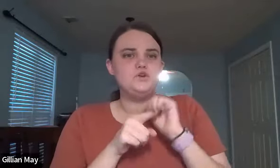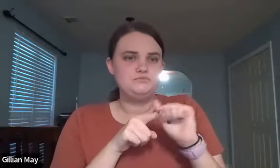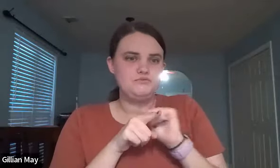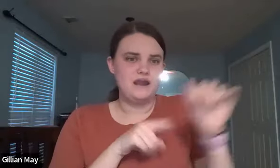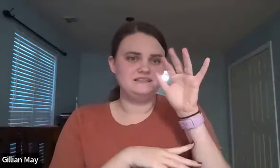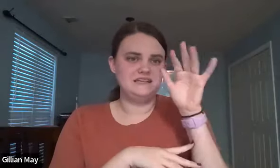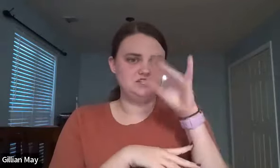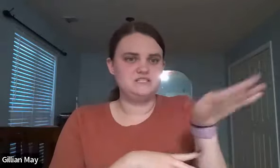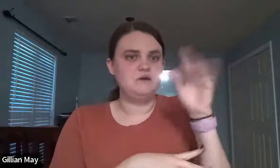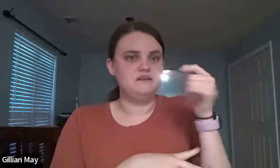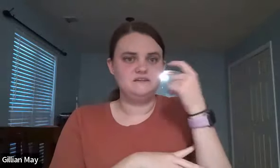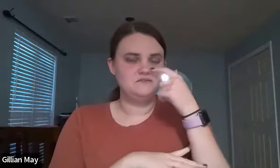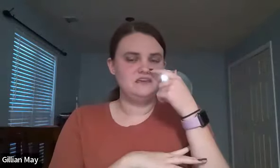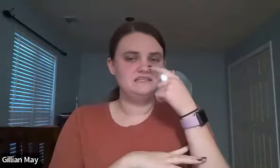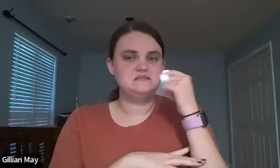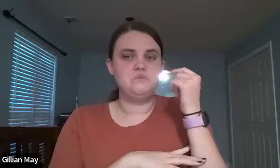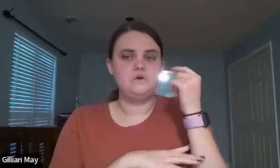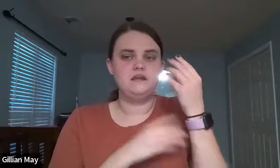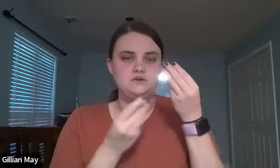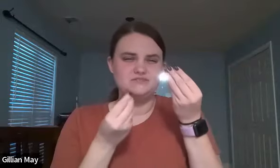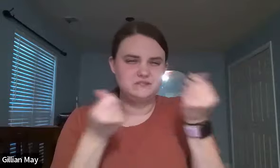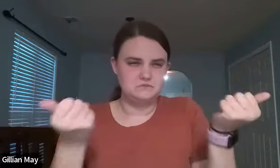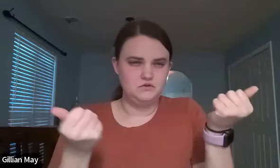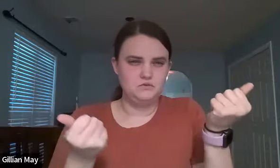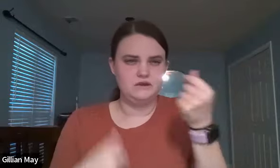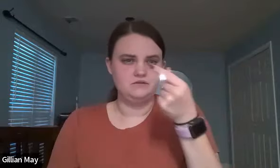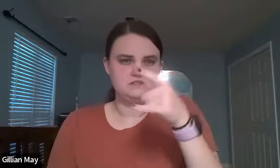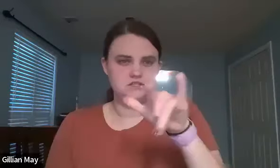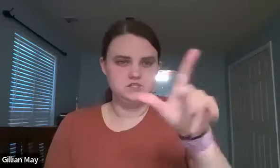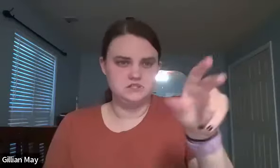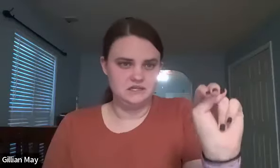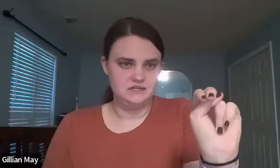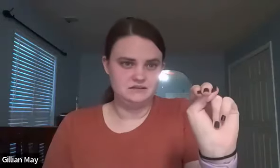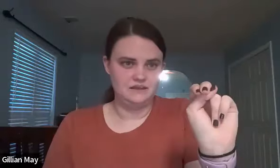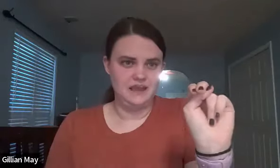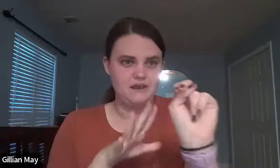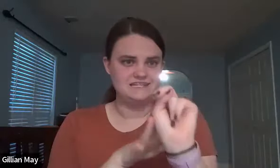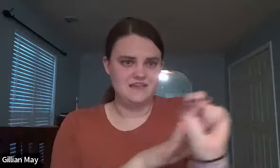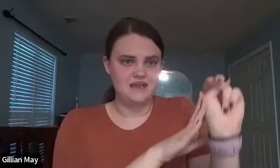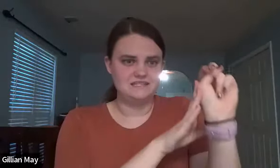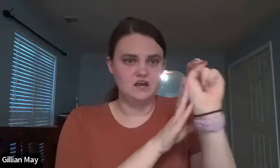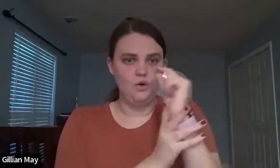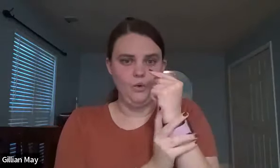you practice, like just spelling different things, the more it goes smooth, where it goes Gillian. Like how I did that. It's not a